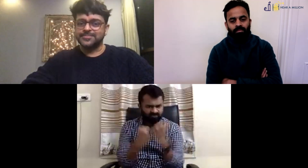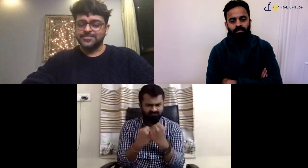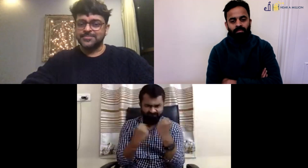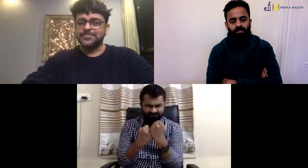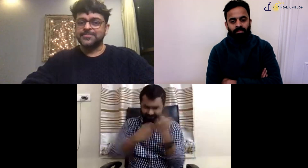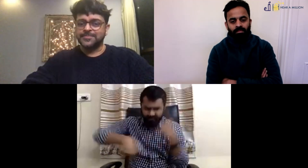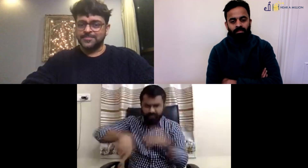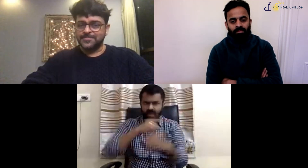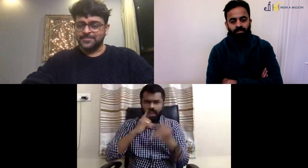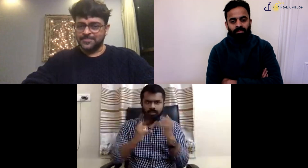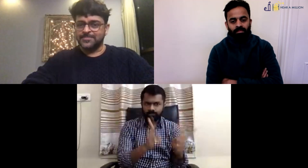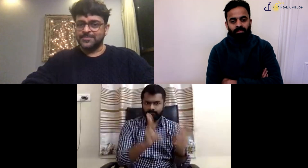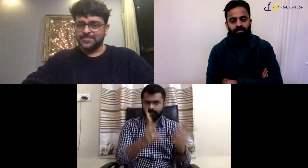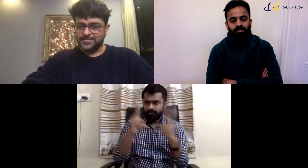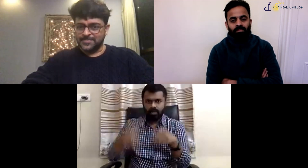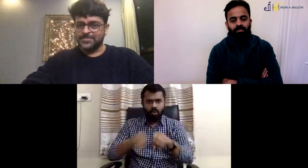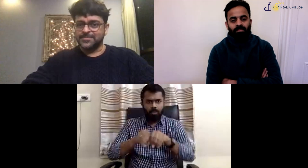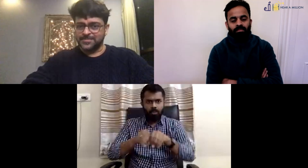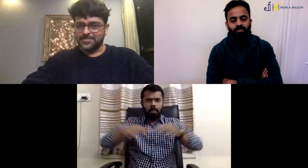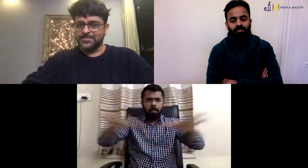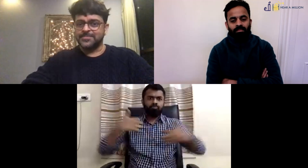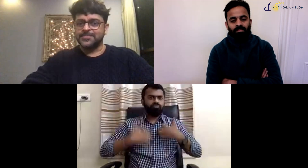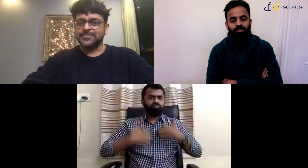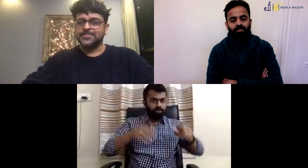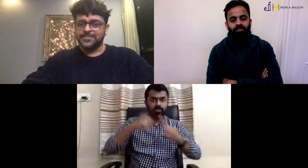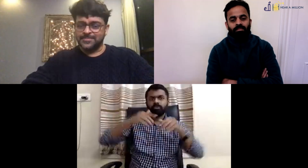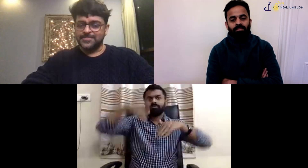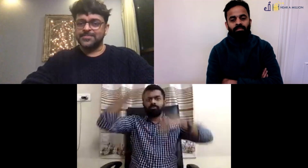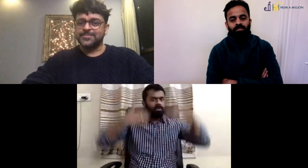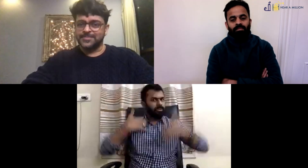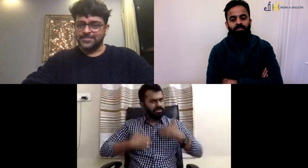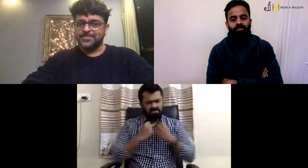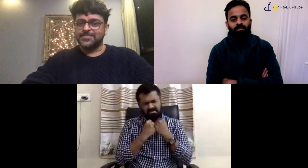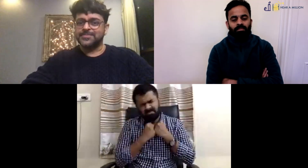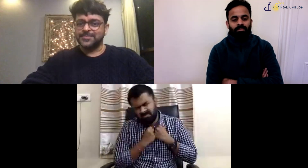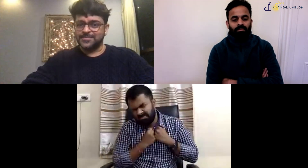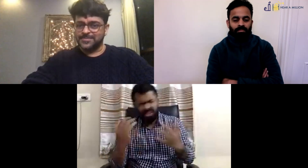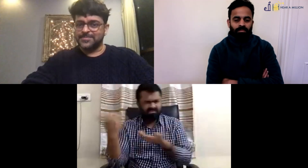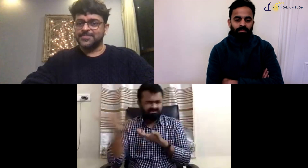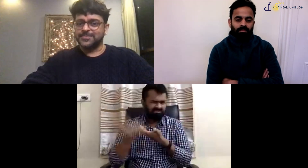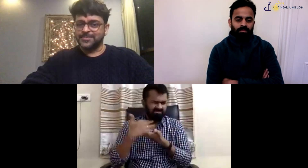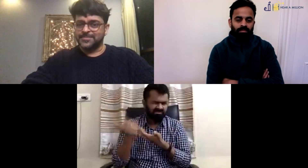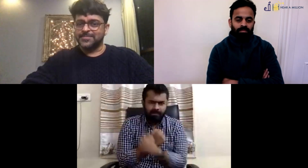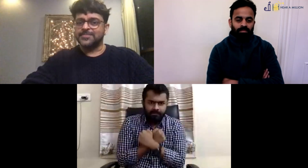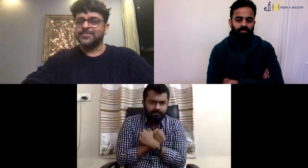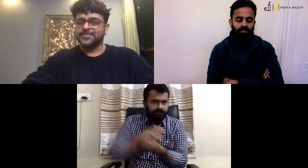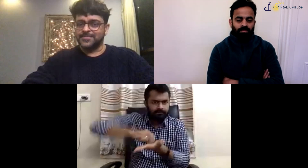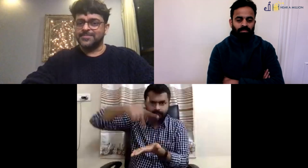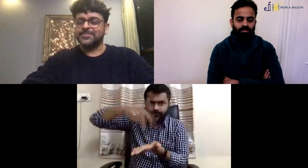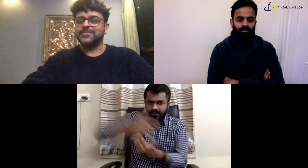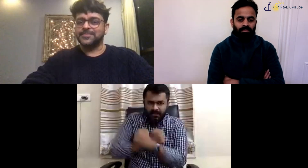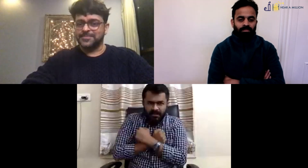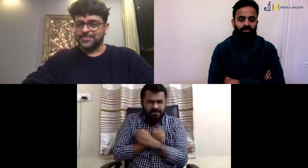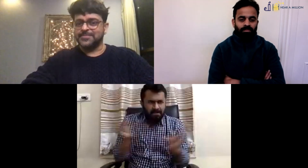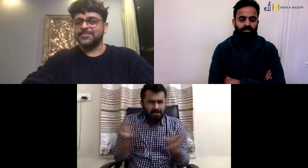but you have to promote Indian Sign Language only. So I've been keep supporting them and explaining them the use